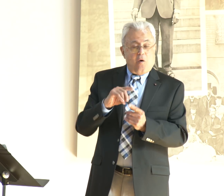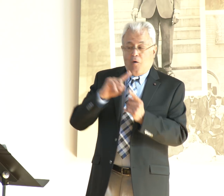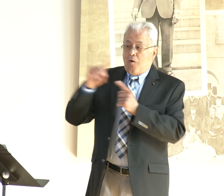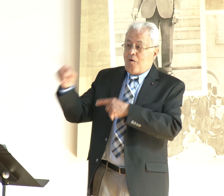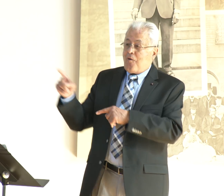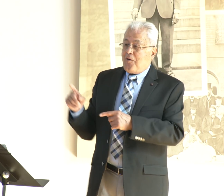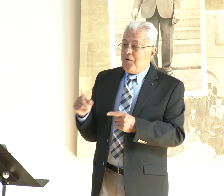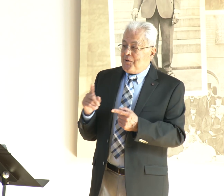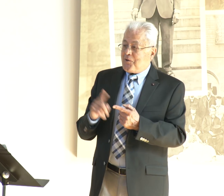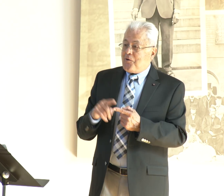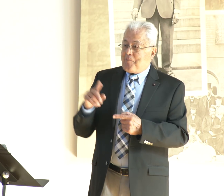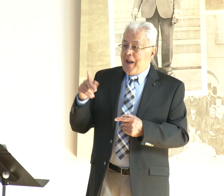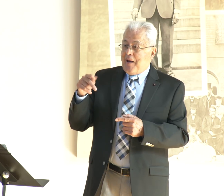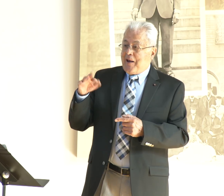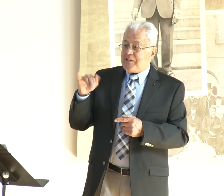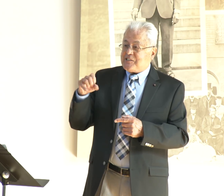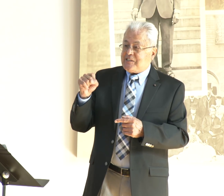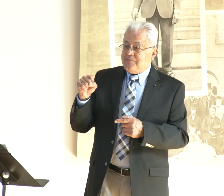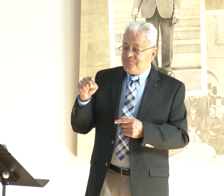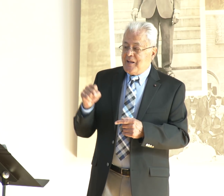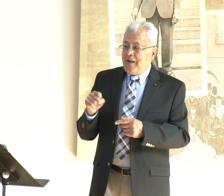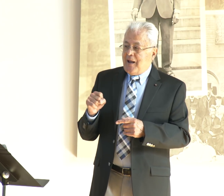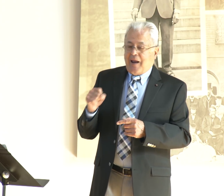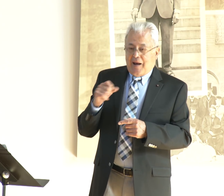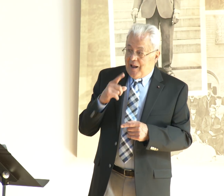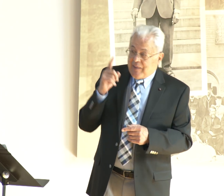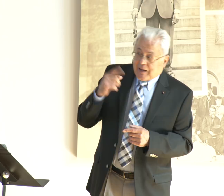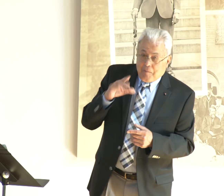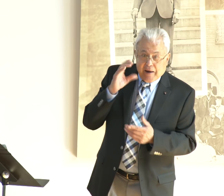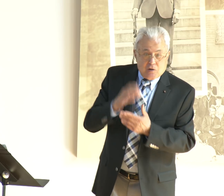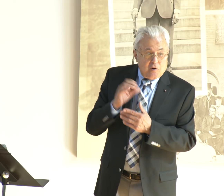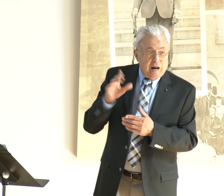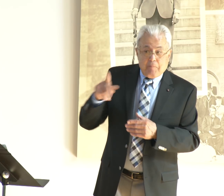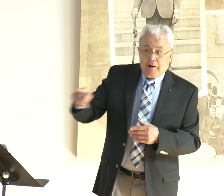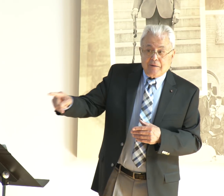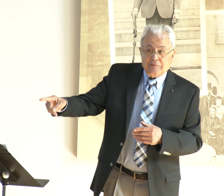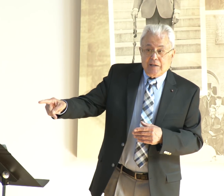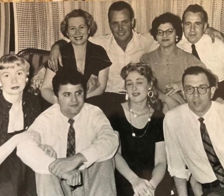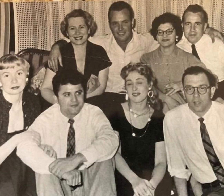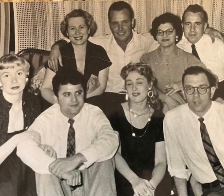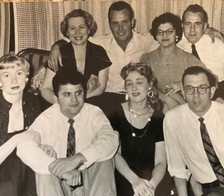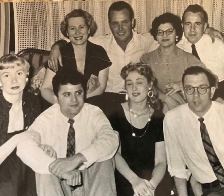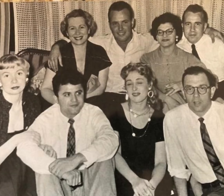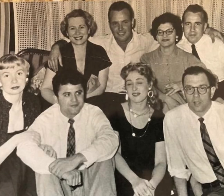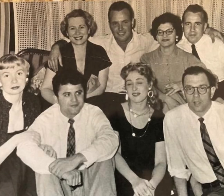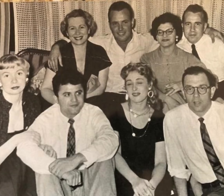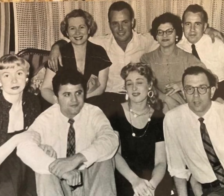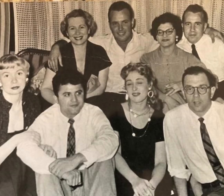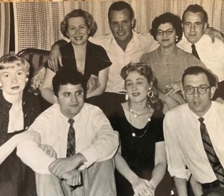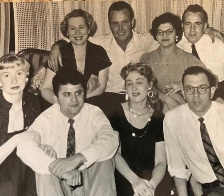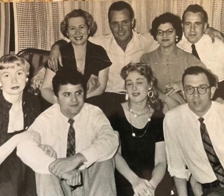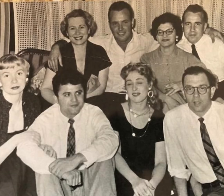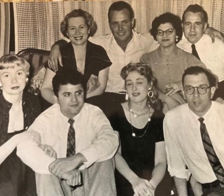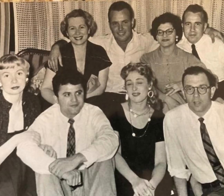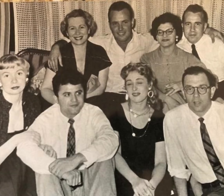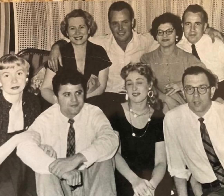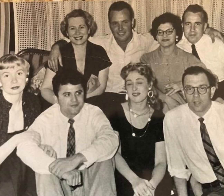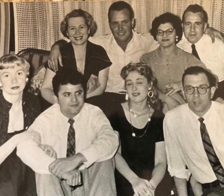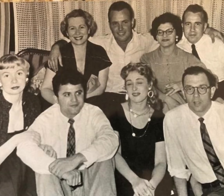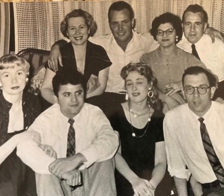And we decided to give him a great send-off to go off to Paris. And I think, don't we have a picture of that?